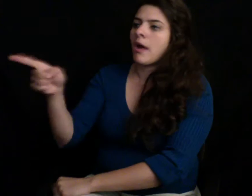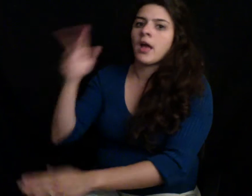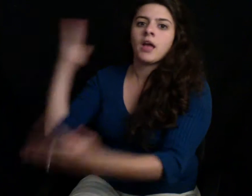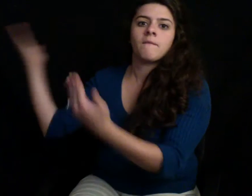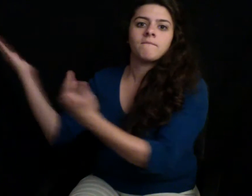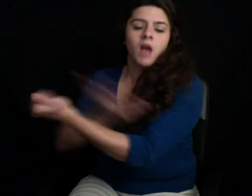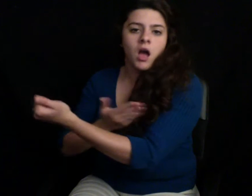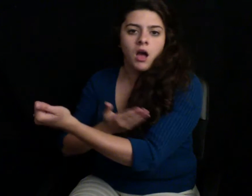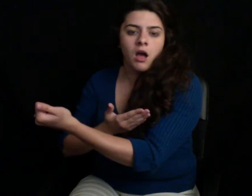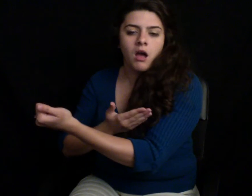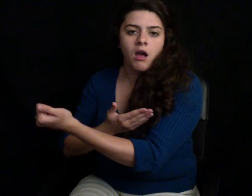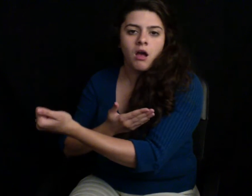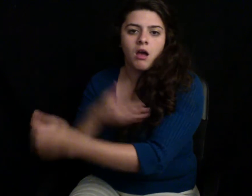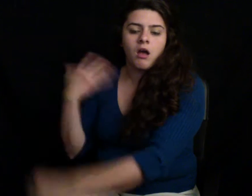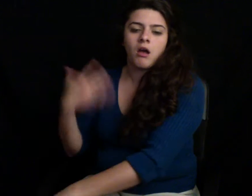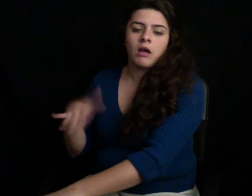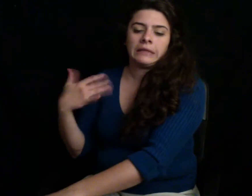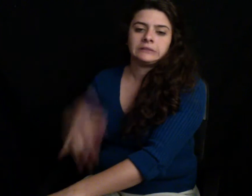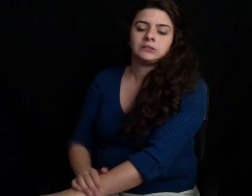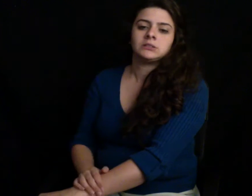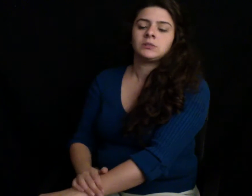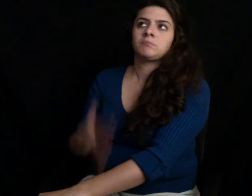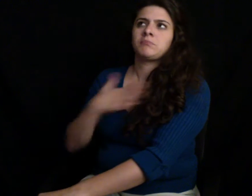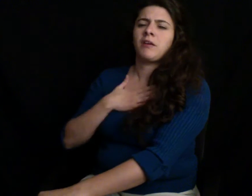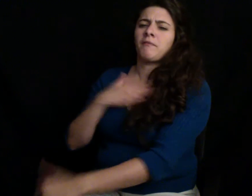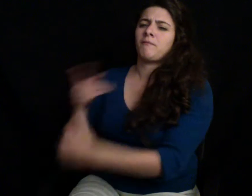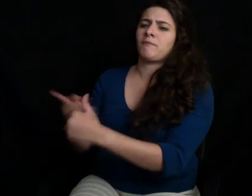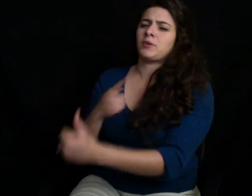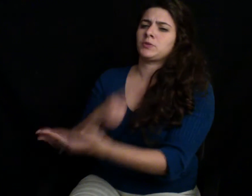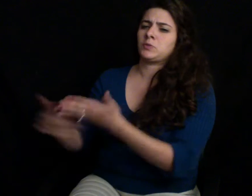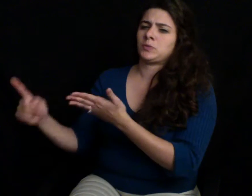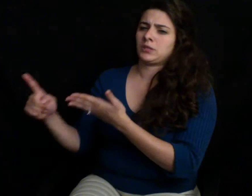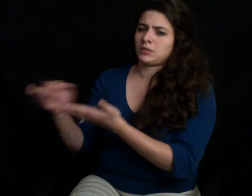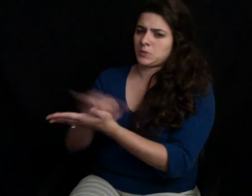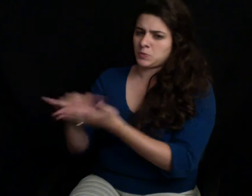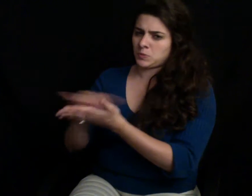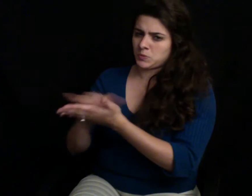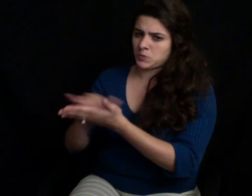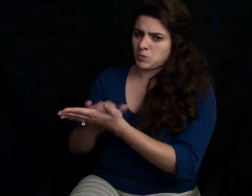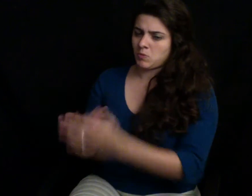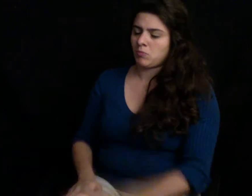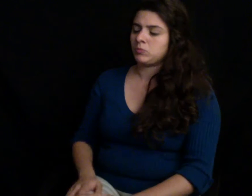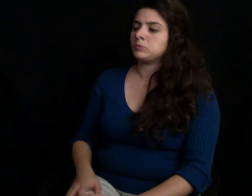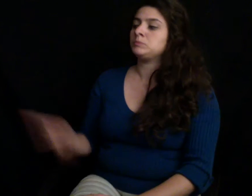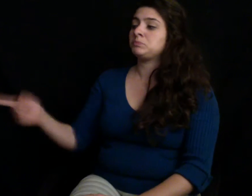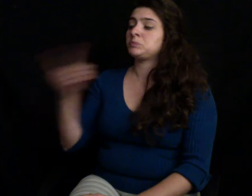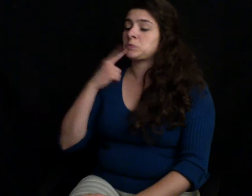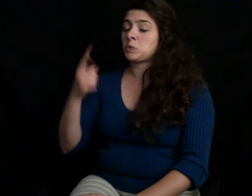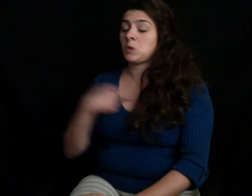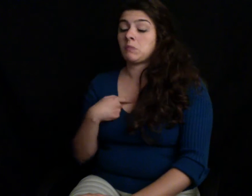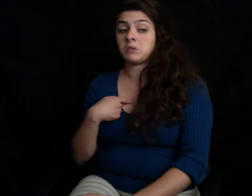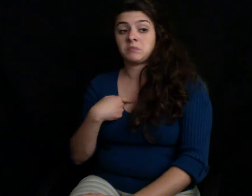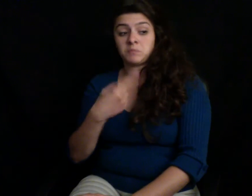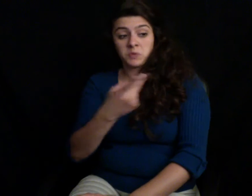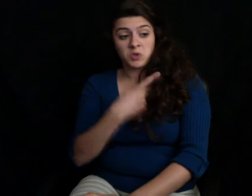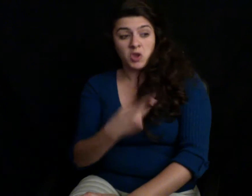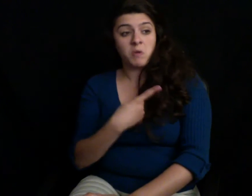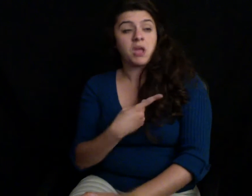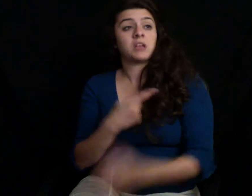Maguire shit. He's like, yo, so if you came in here with me, we leaving together. So I'm like, damn, dog, that's this guy here. I can't leave. Where